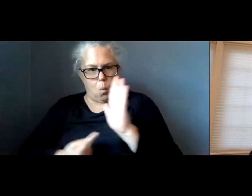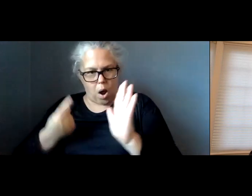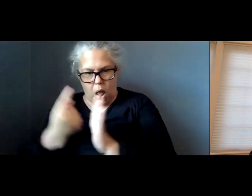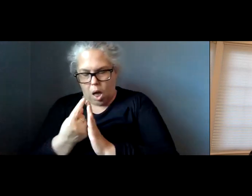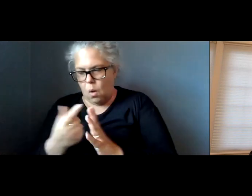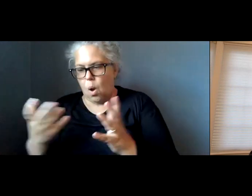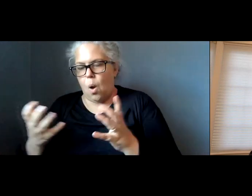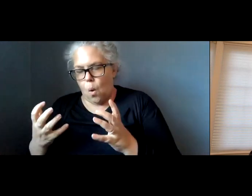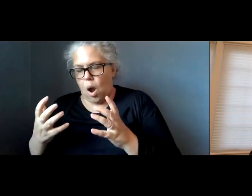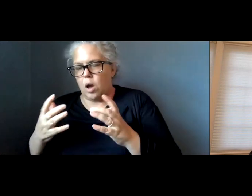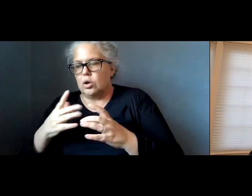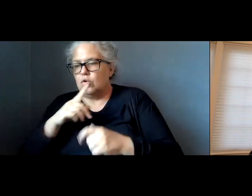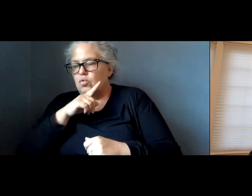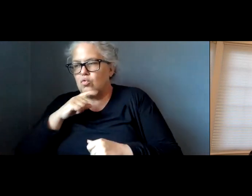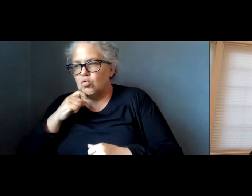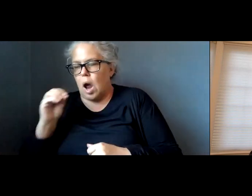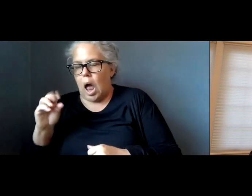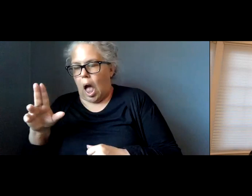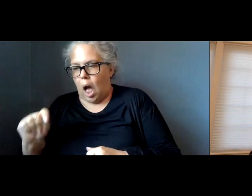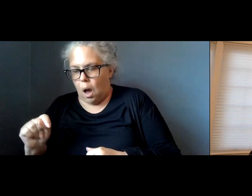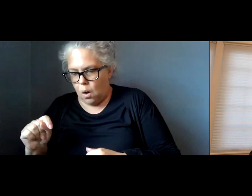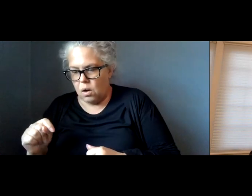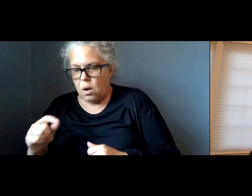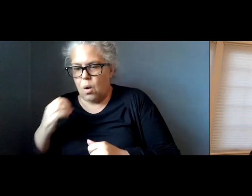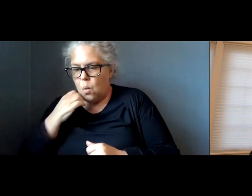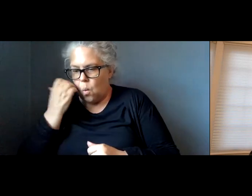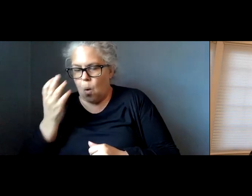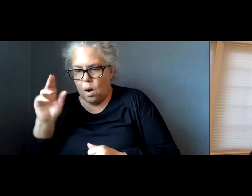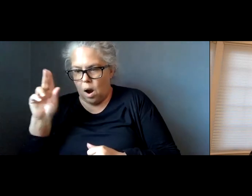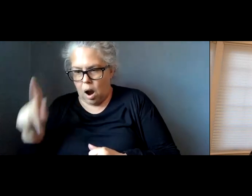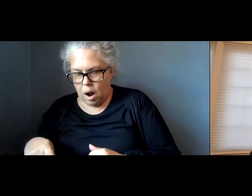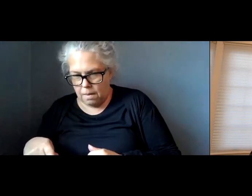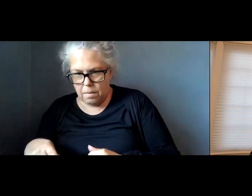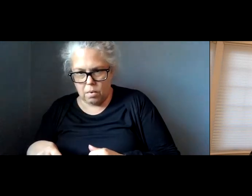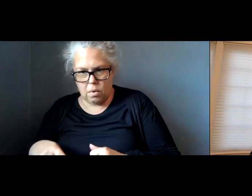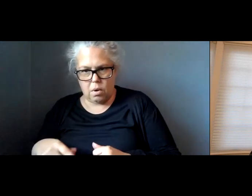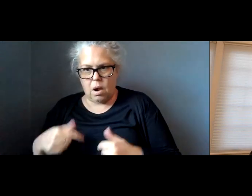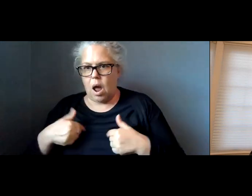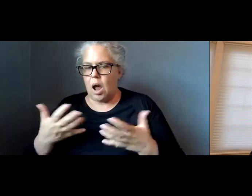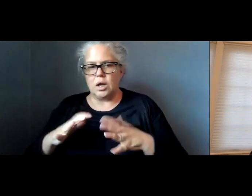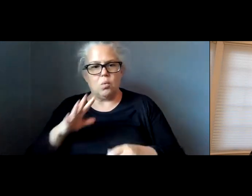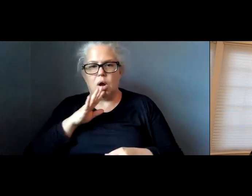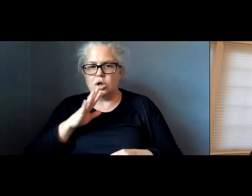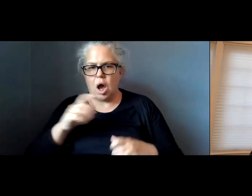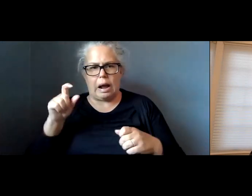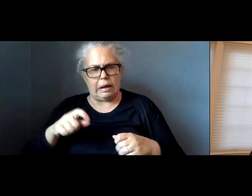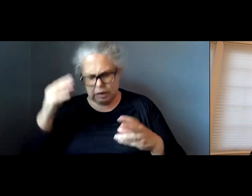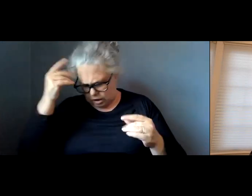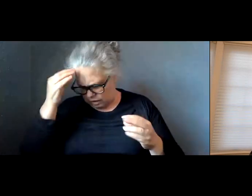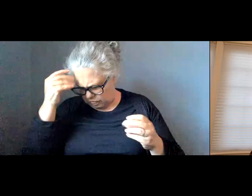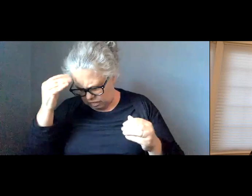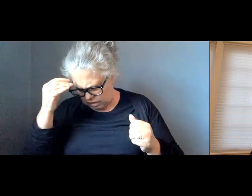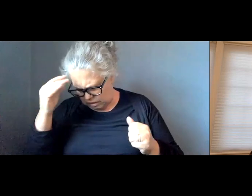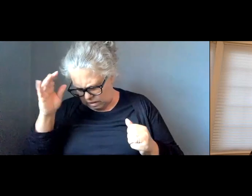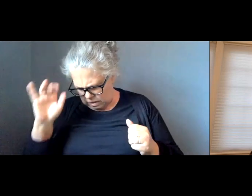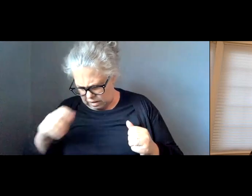slowly steaming and drying clothes. My reflections were on the woman. I did not want to talk. I needed to think. Conditions to stay